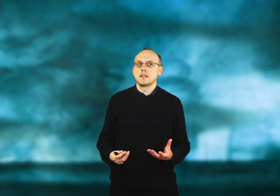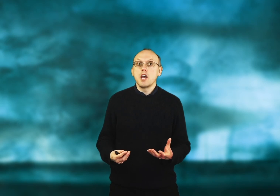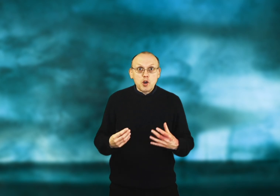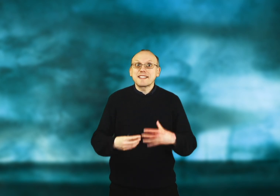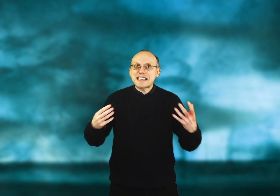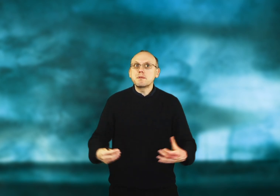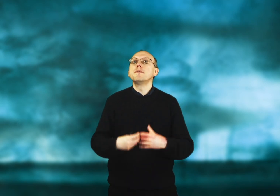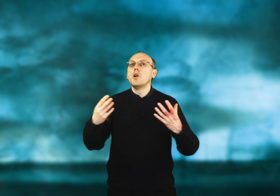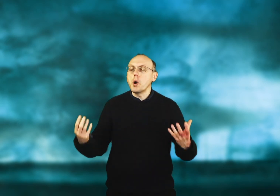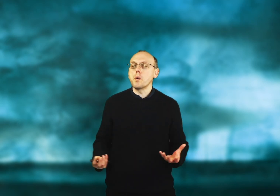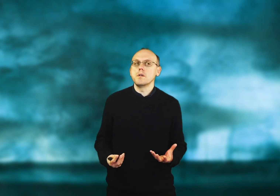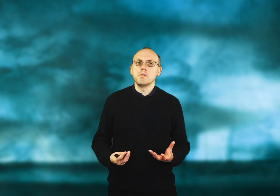Your text will flow well.